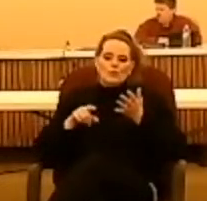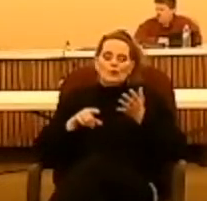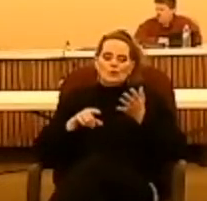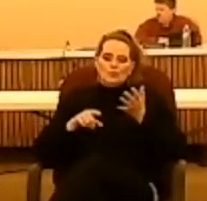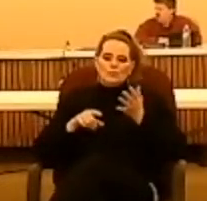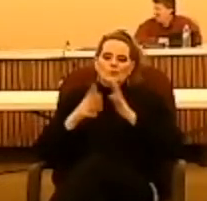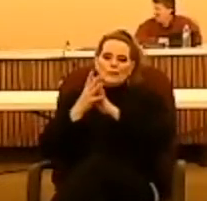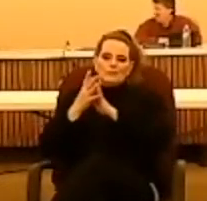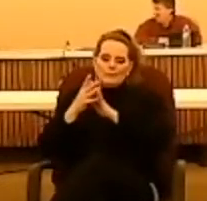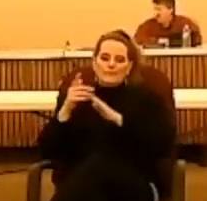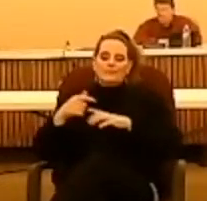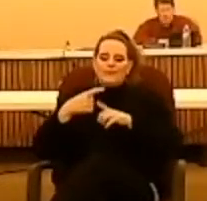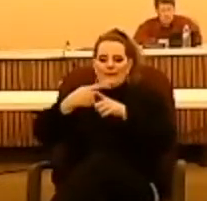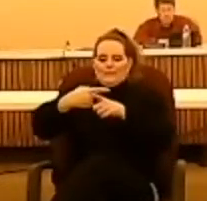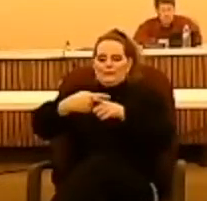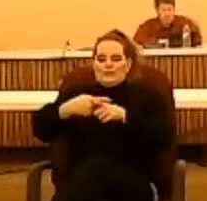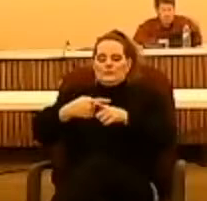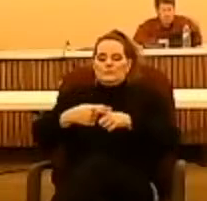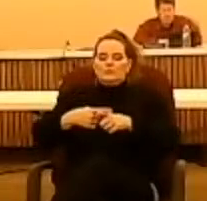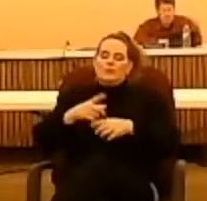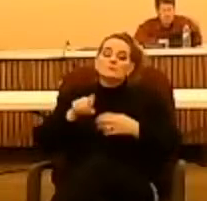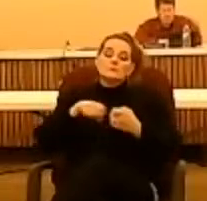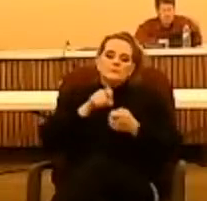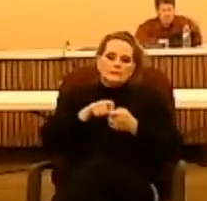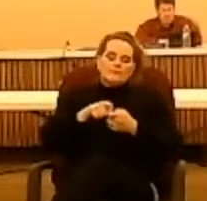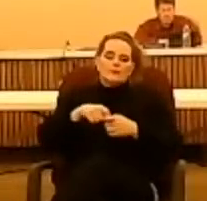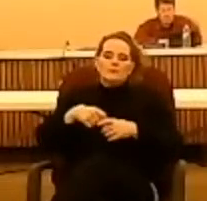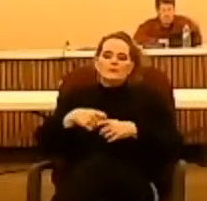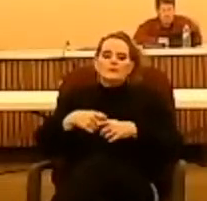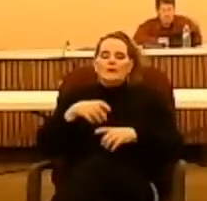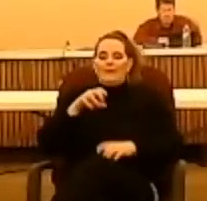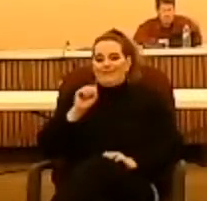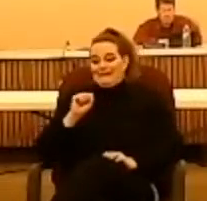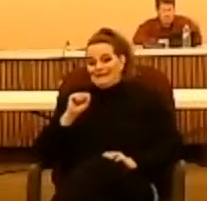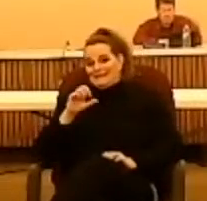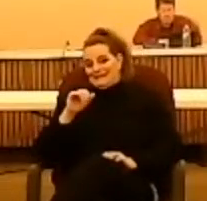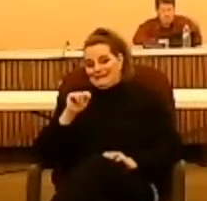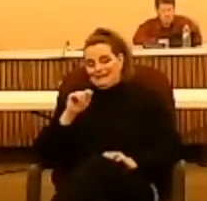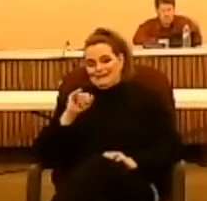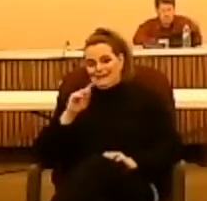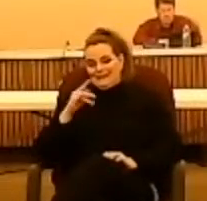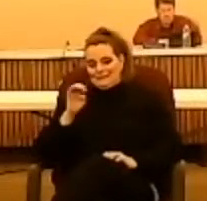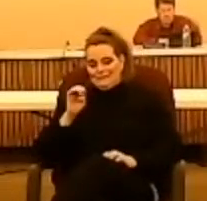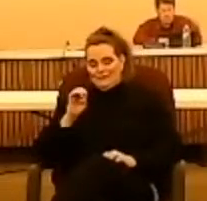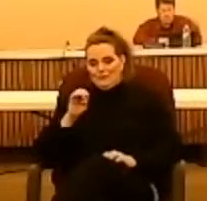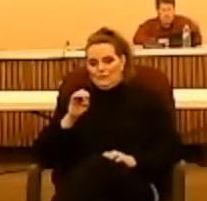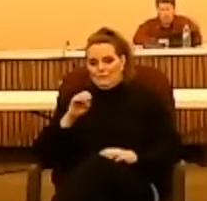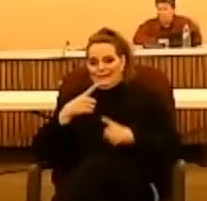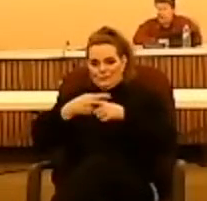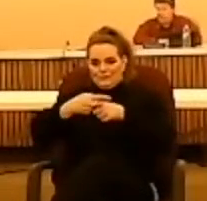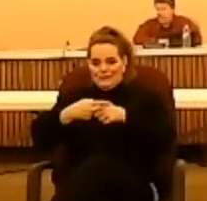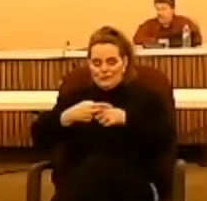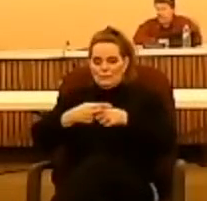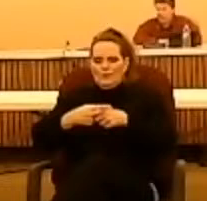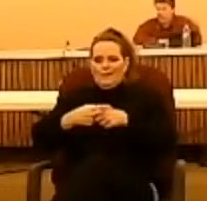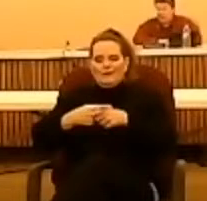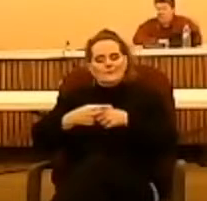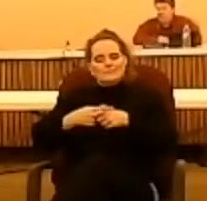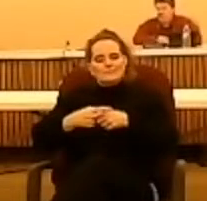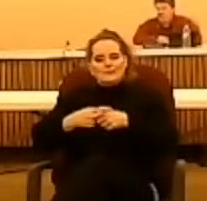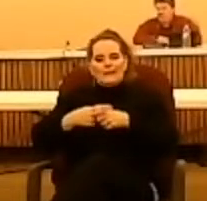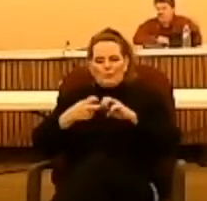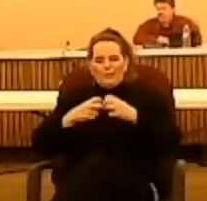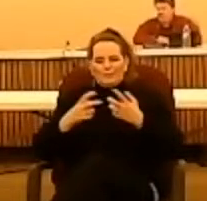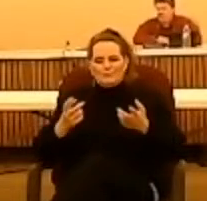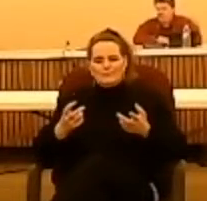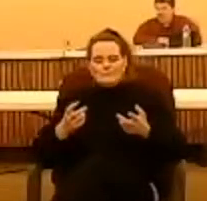One intersection. right, specifically the Scottsville West Henrietta Road intersection with East River Road was particularly problematic. It's